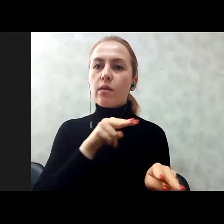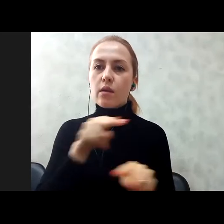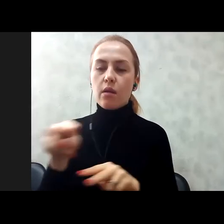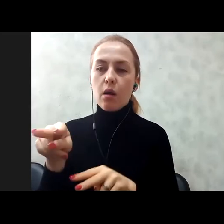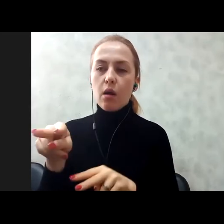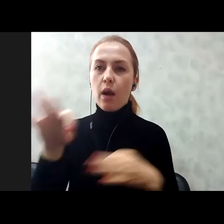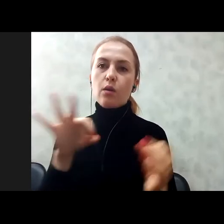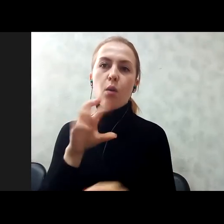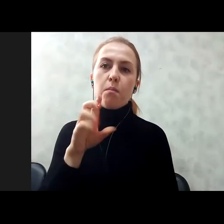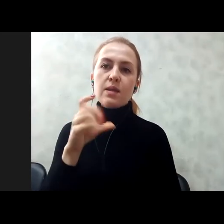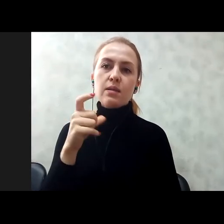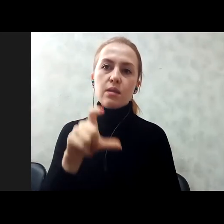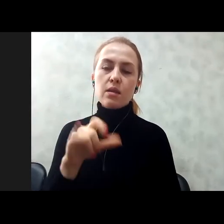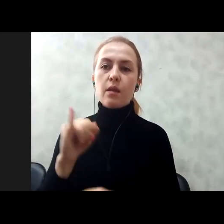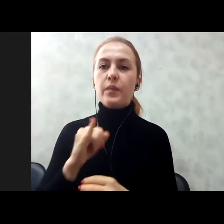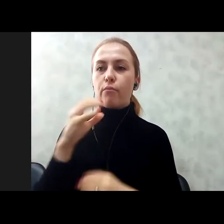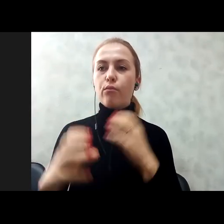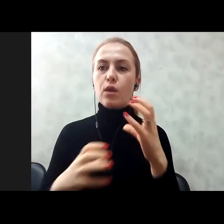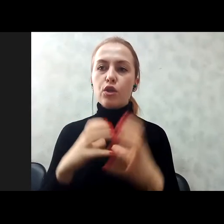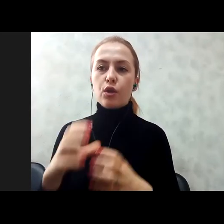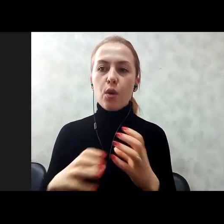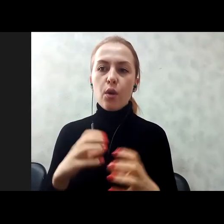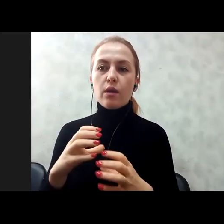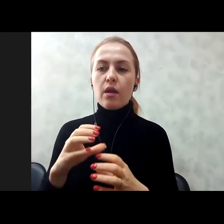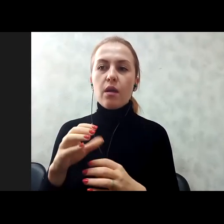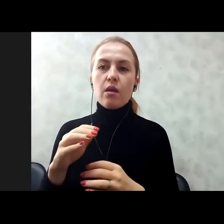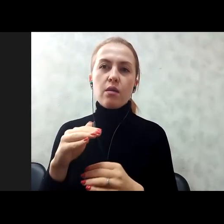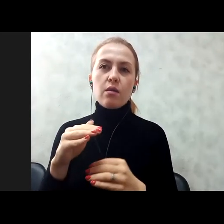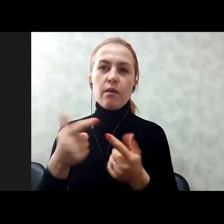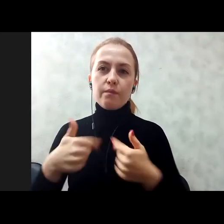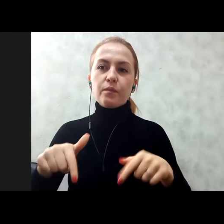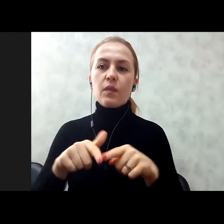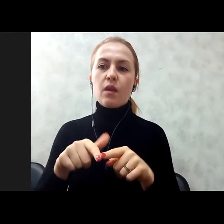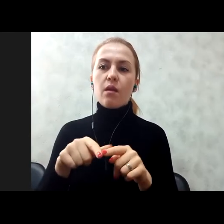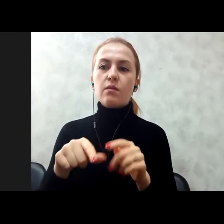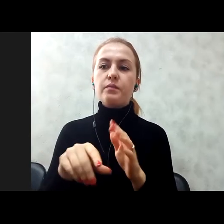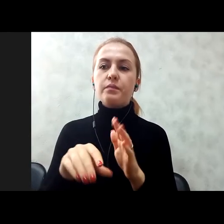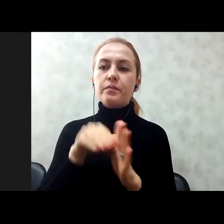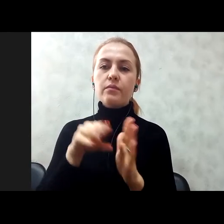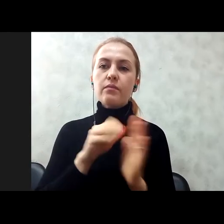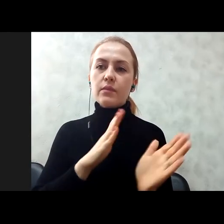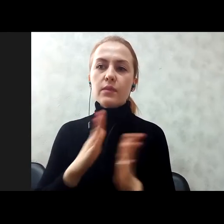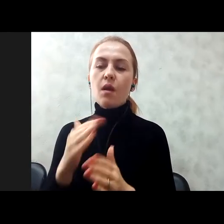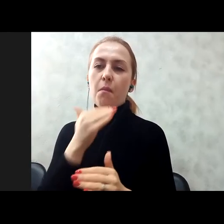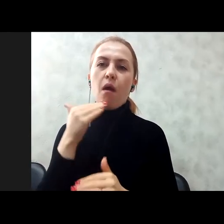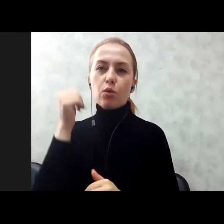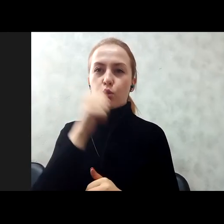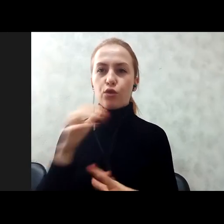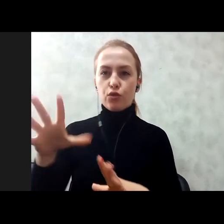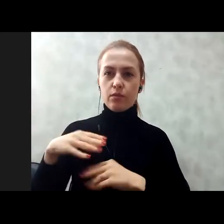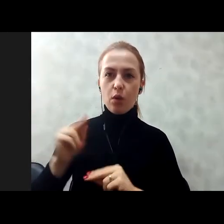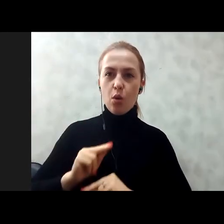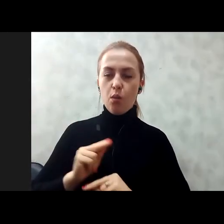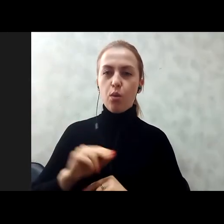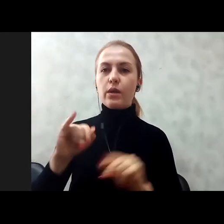international partners, OSCE, PCU, IFES in Ukraine for the long-standing fruitful cooperation and